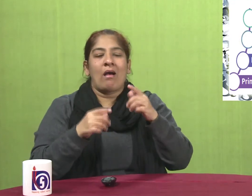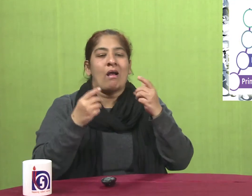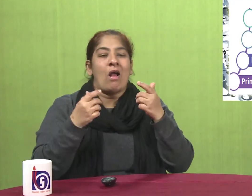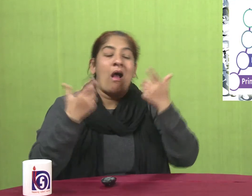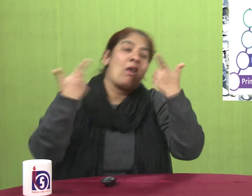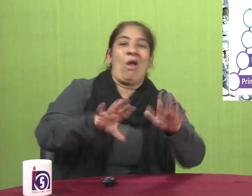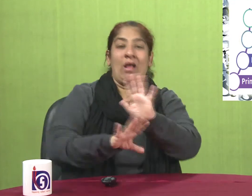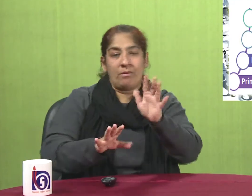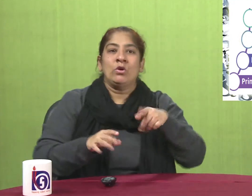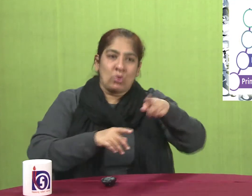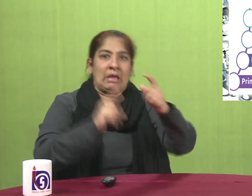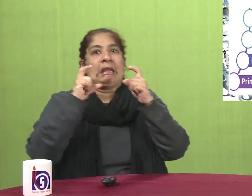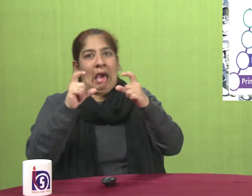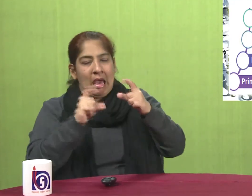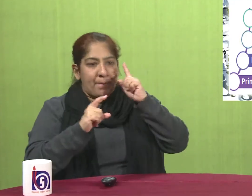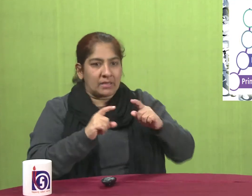to minimize the loss.